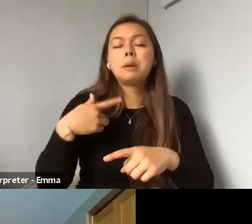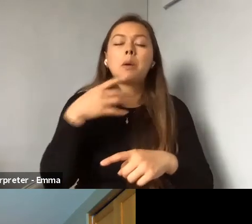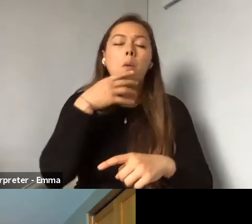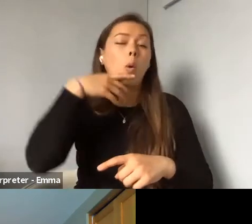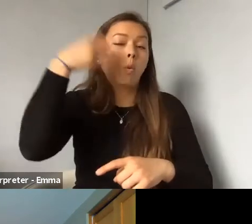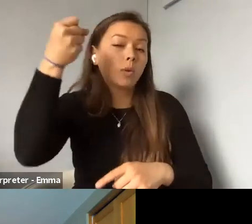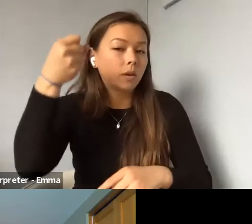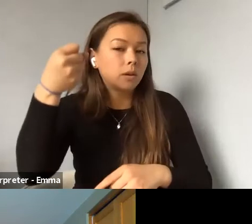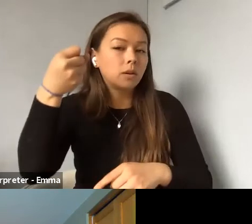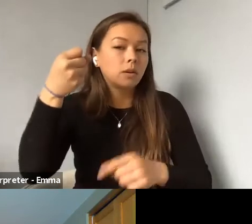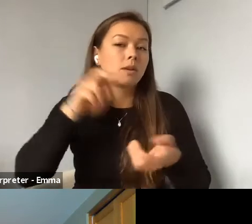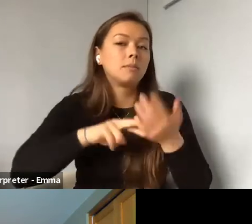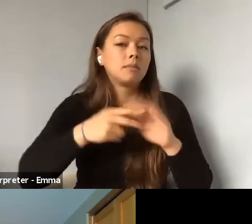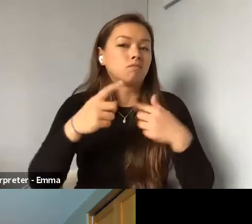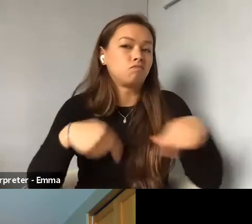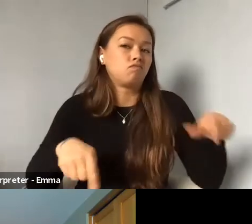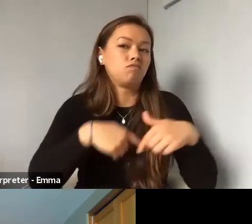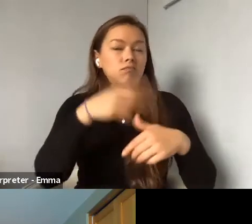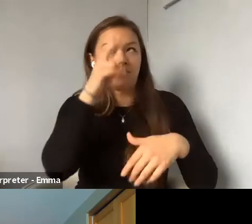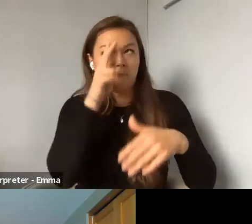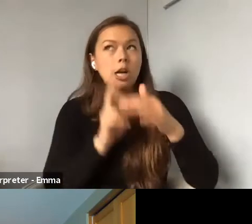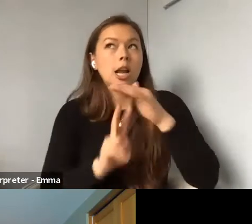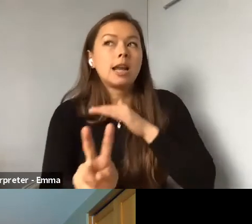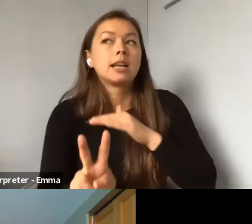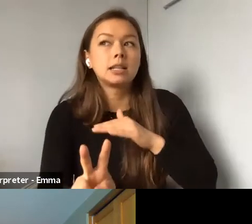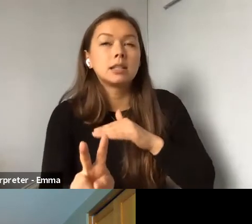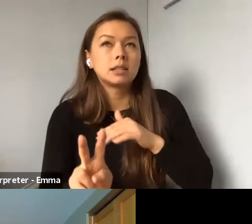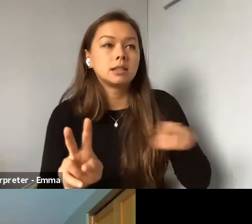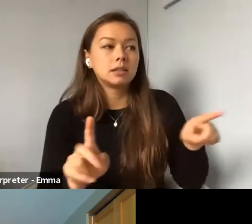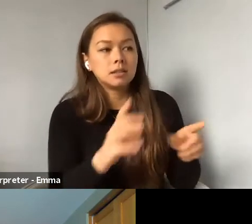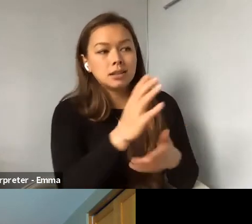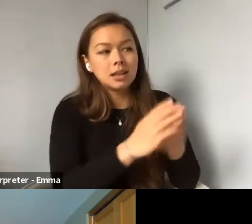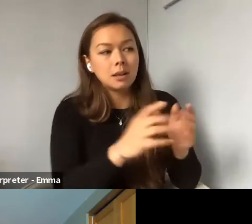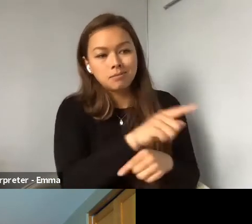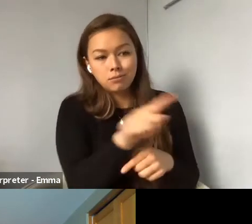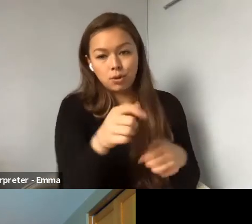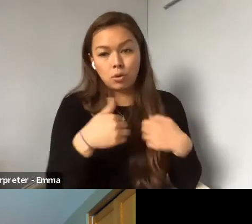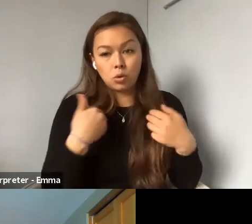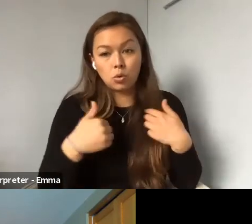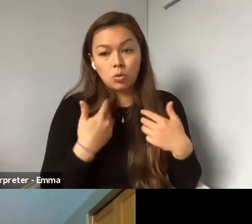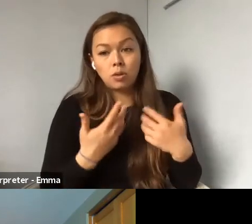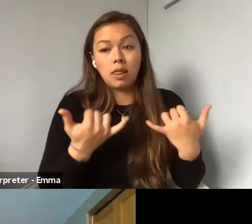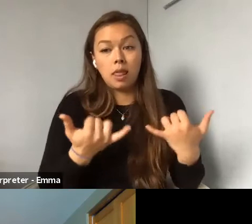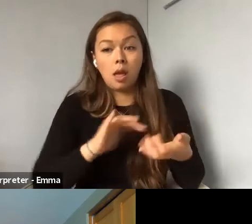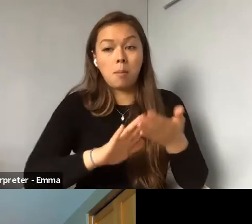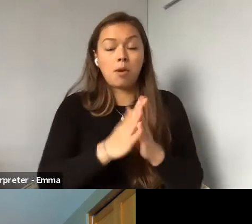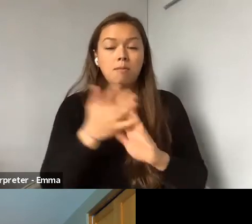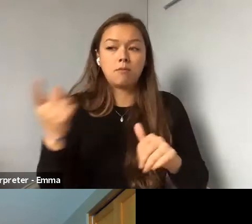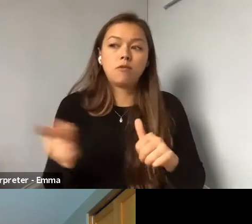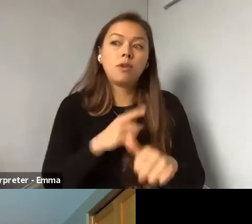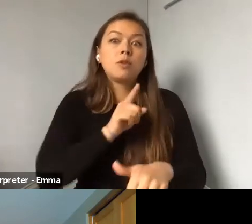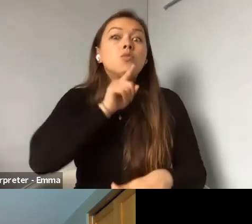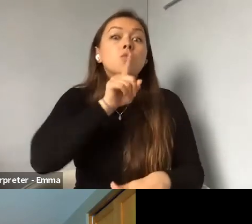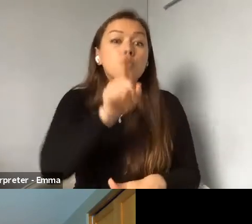are youth who are sort of in their first real serious romantic relationship and things have started to go